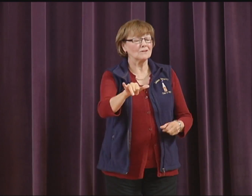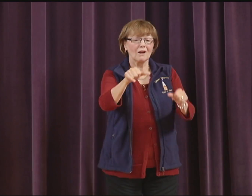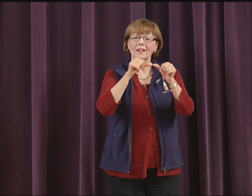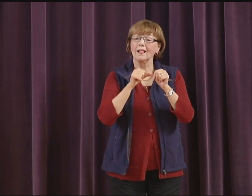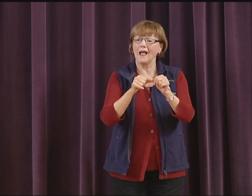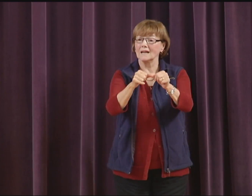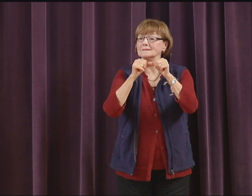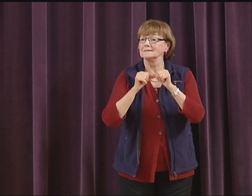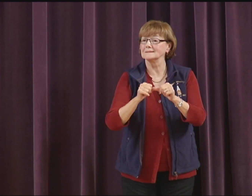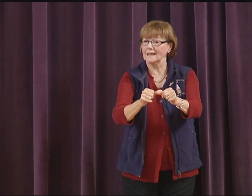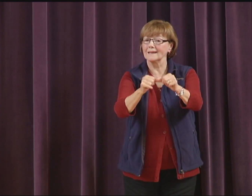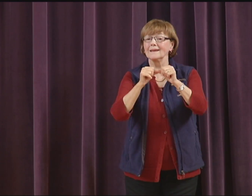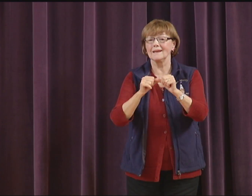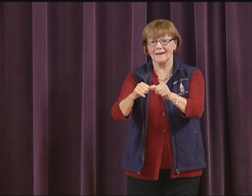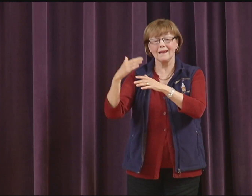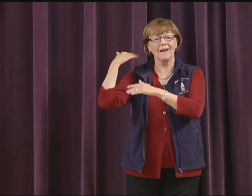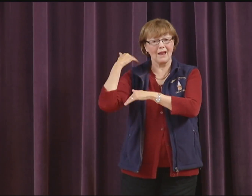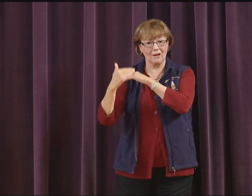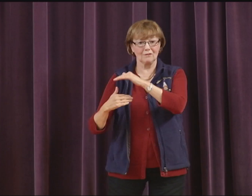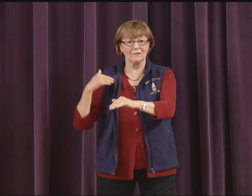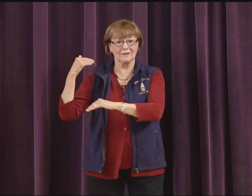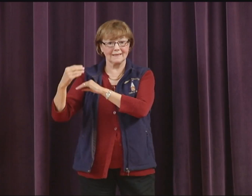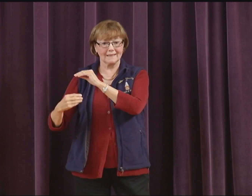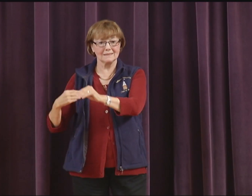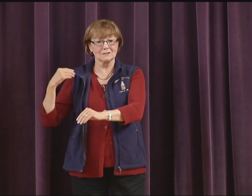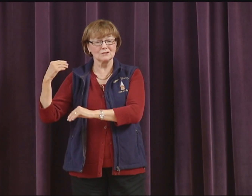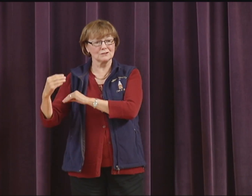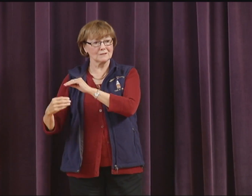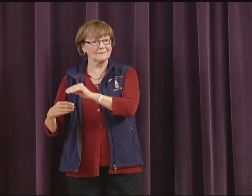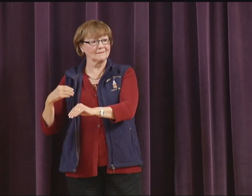your everlasting heritage.